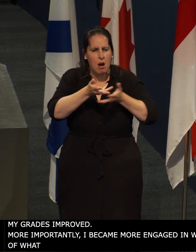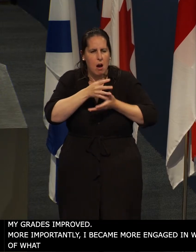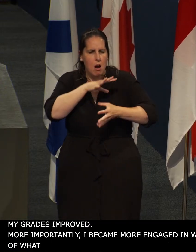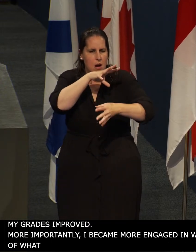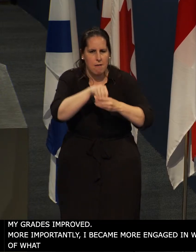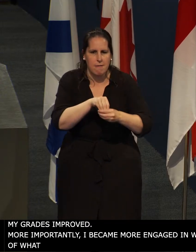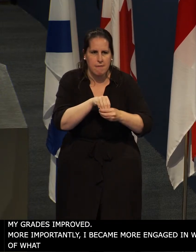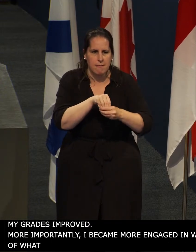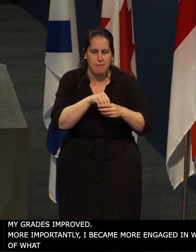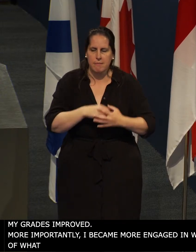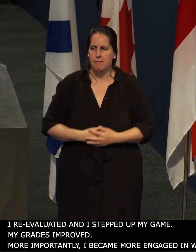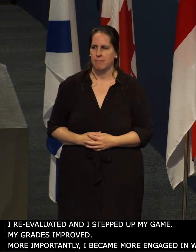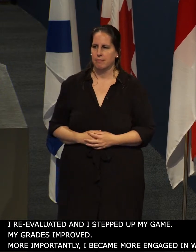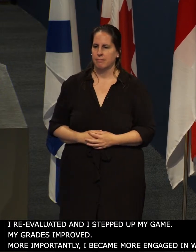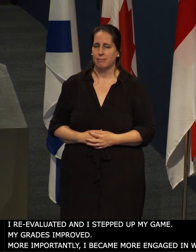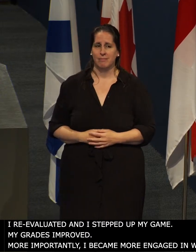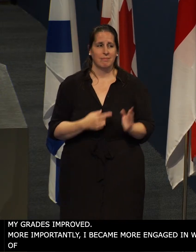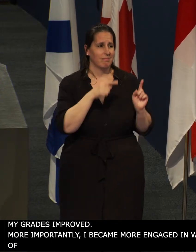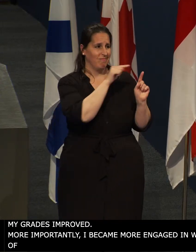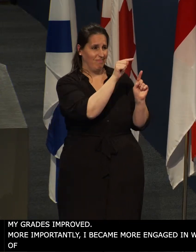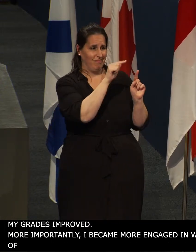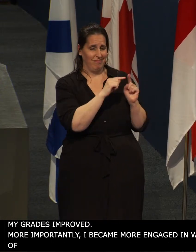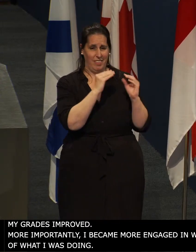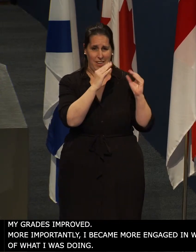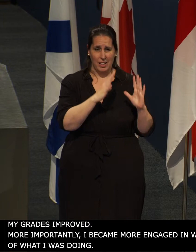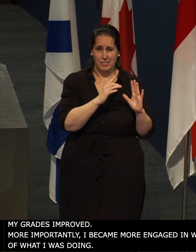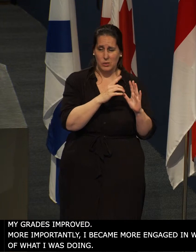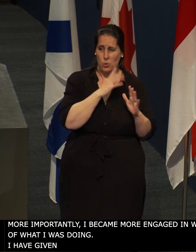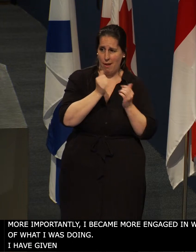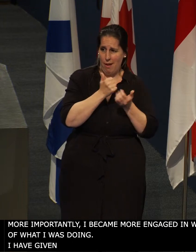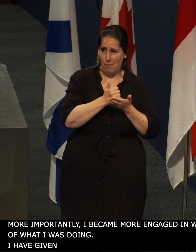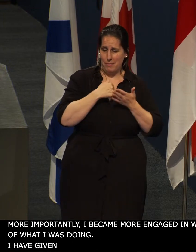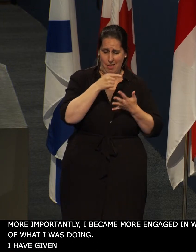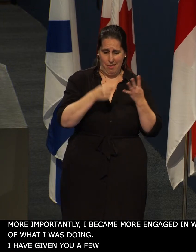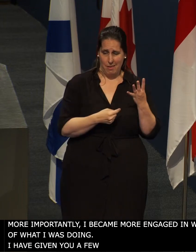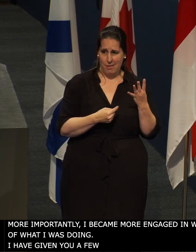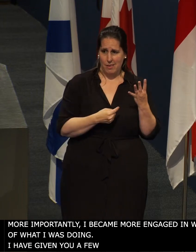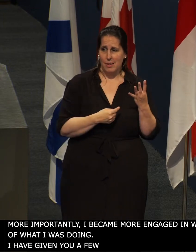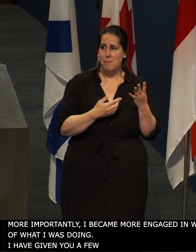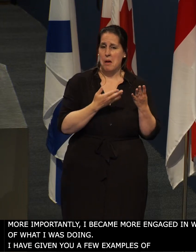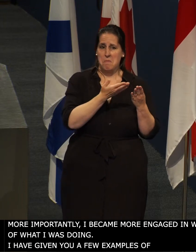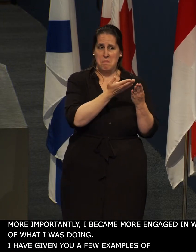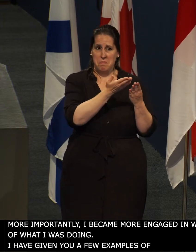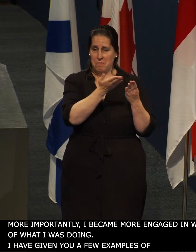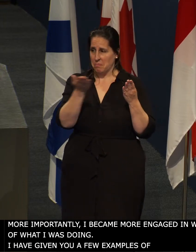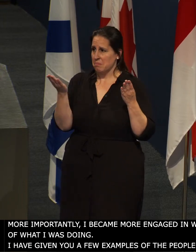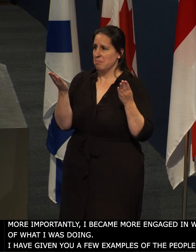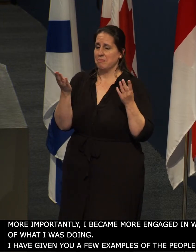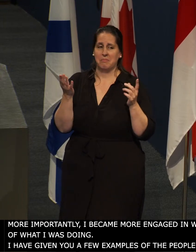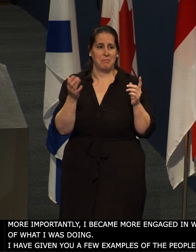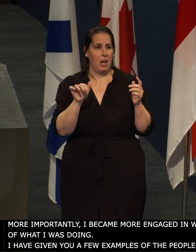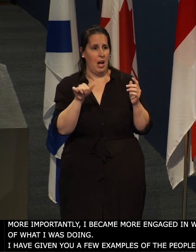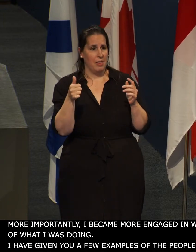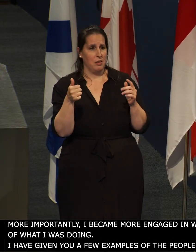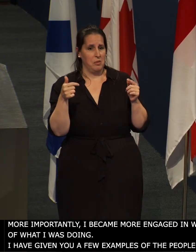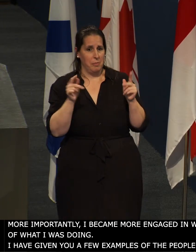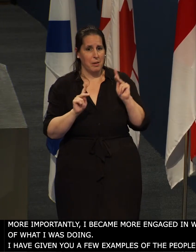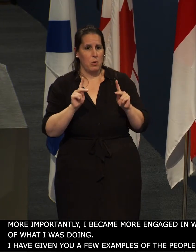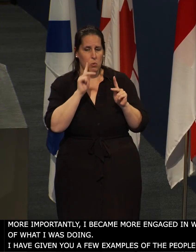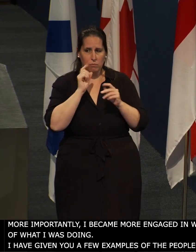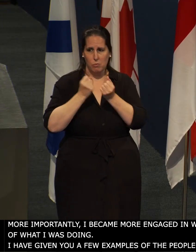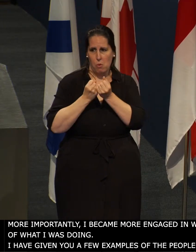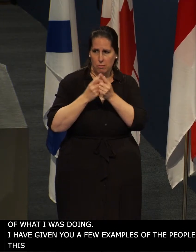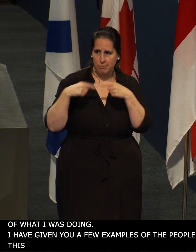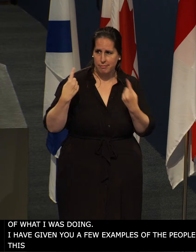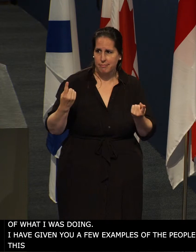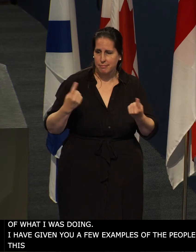I've given you a few examples of the people here who helped me, but I'm sure there are many people in this room that can also think of individuals at NSCC who have helped them along the way.